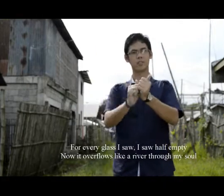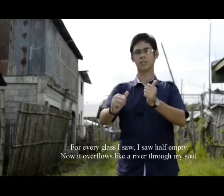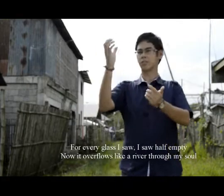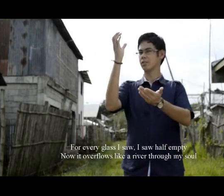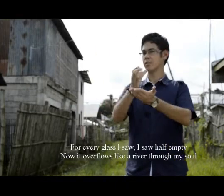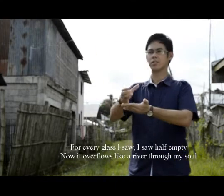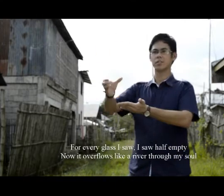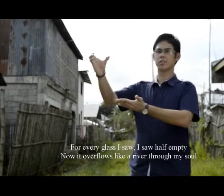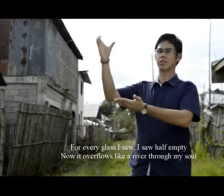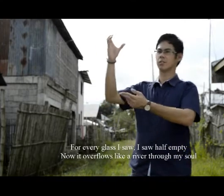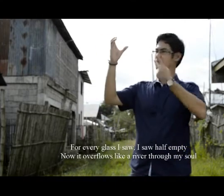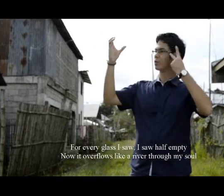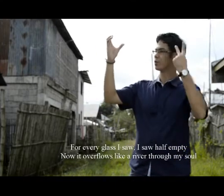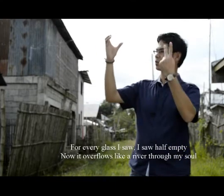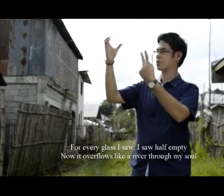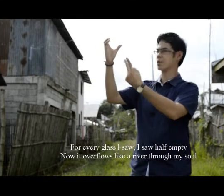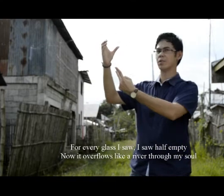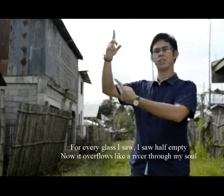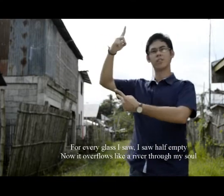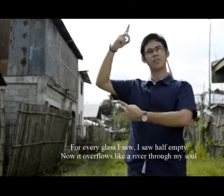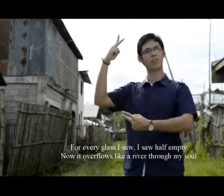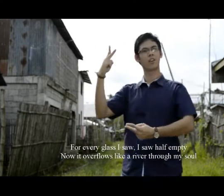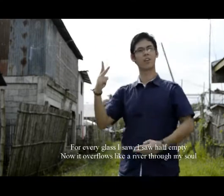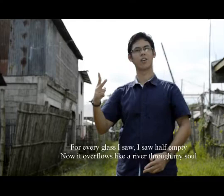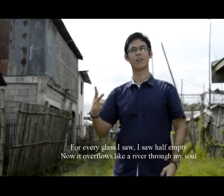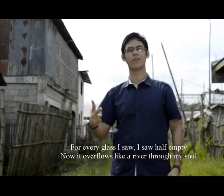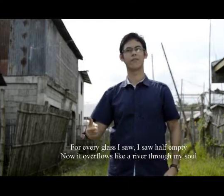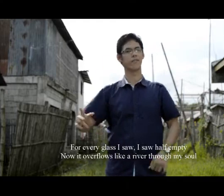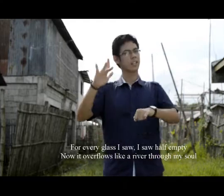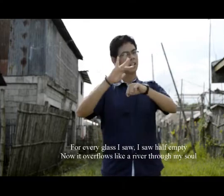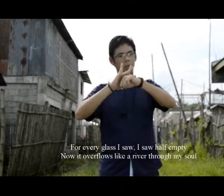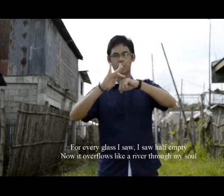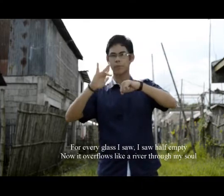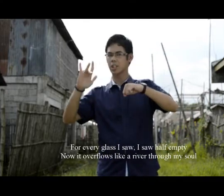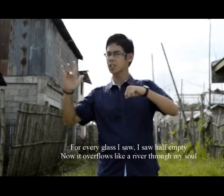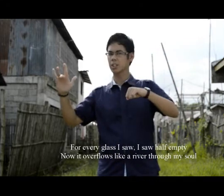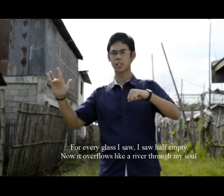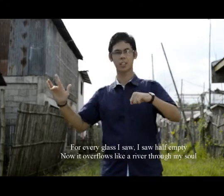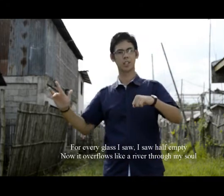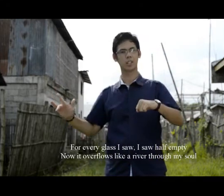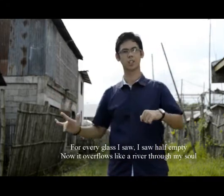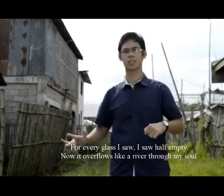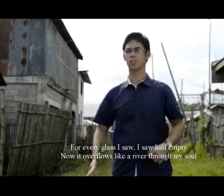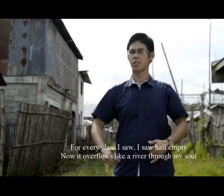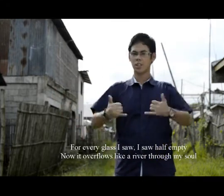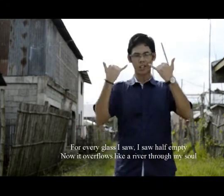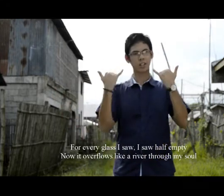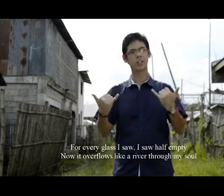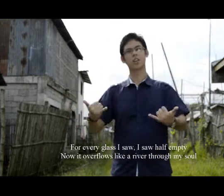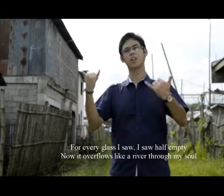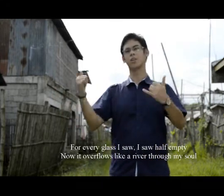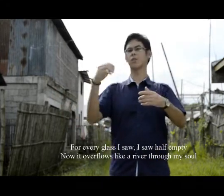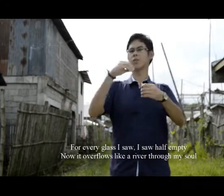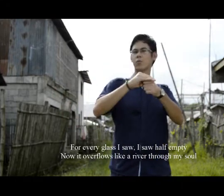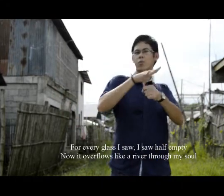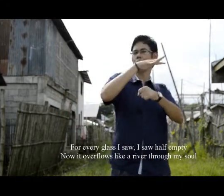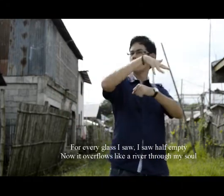glass I saw half empty. Now it overflows